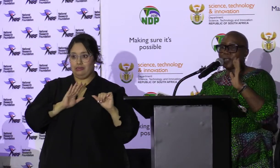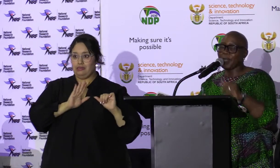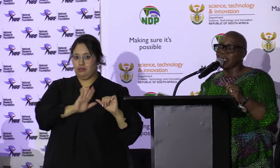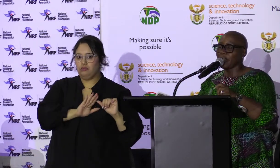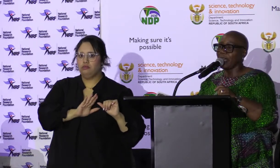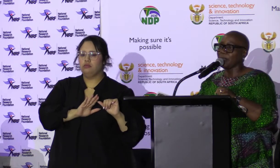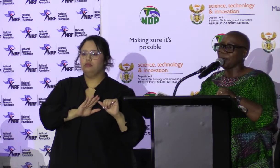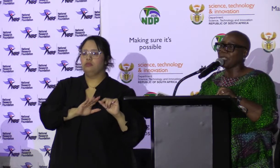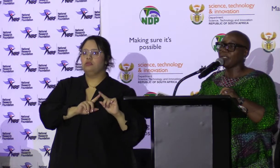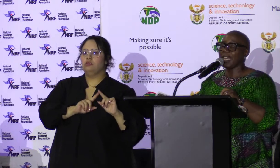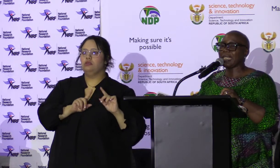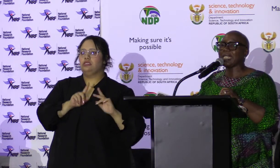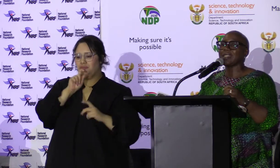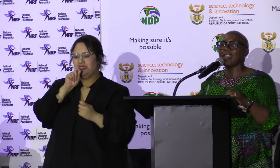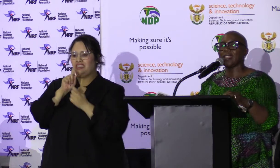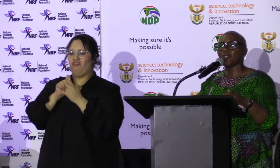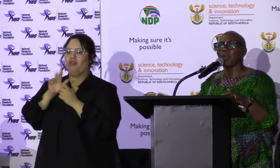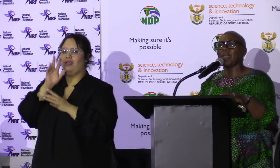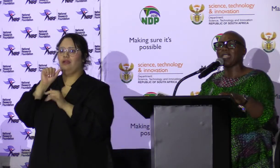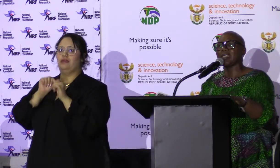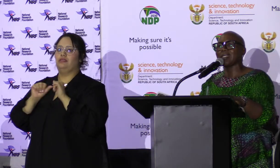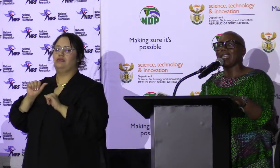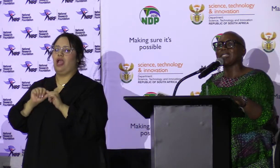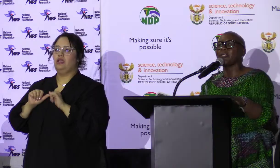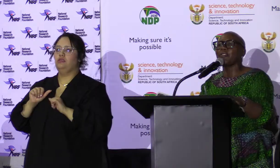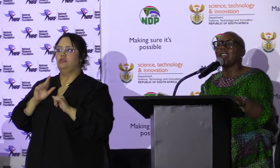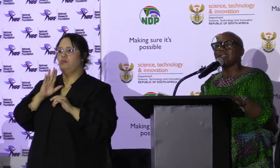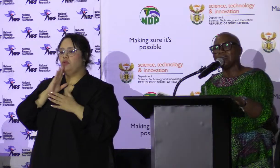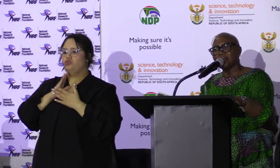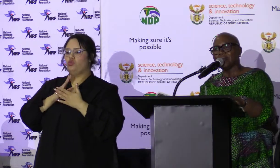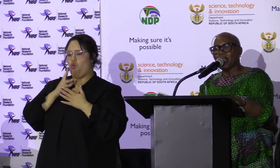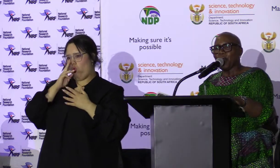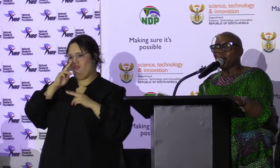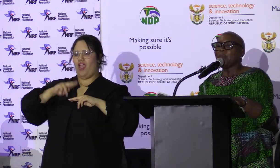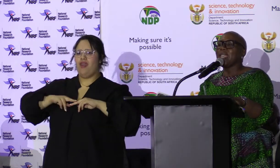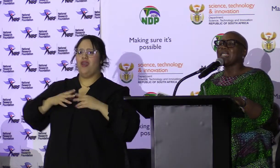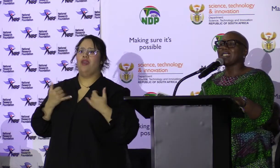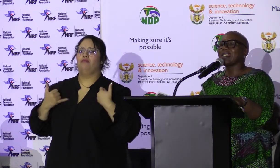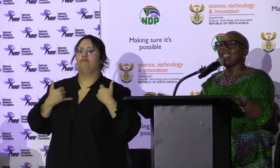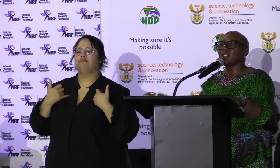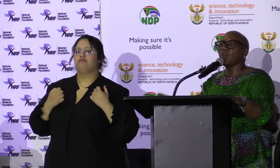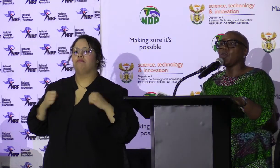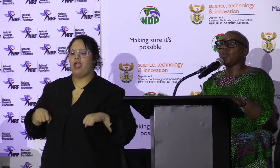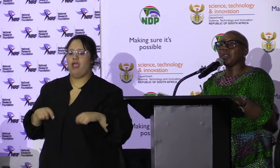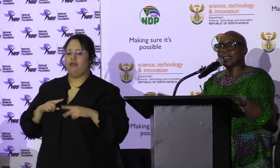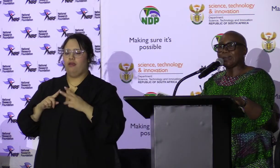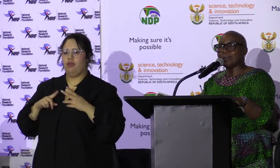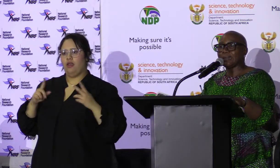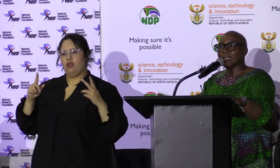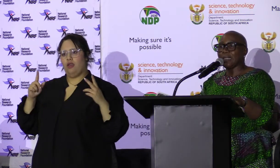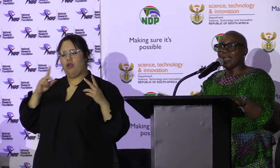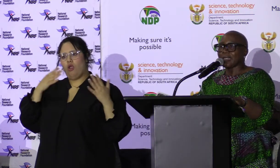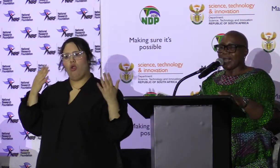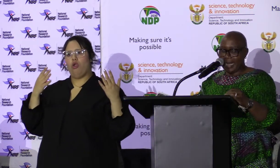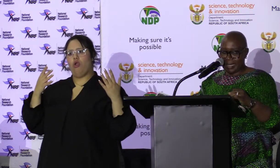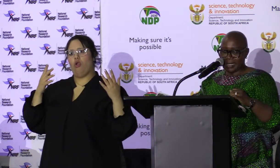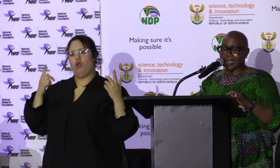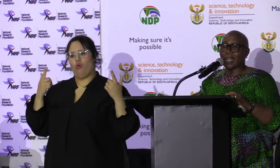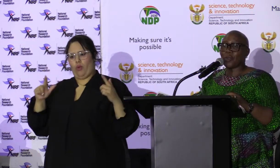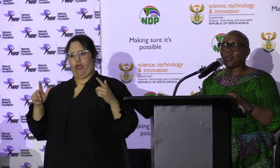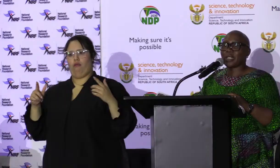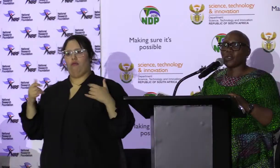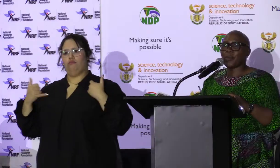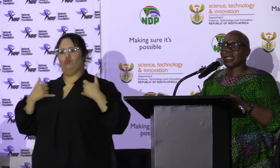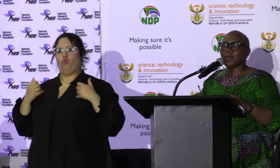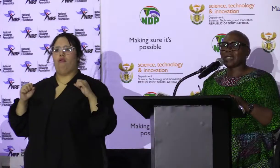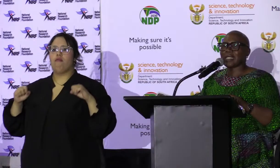but more specifically science, we're making science fun, we're making science cool.